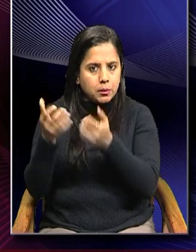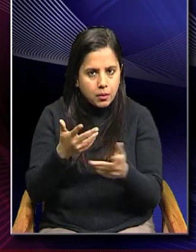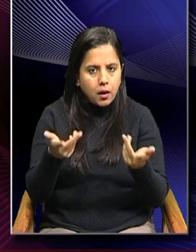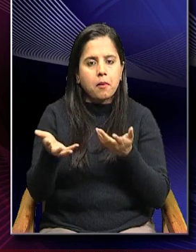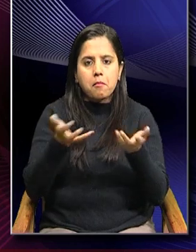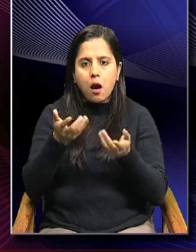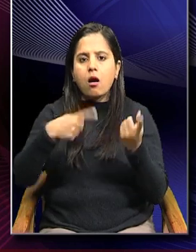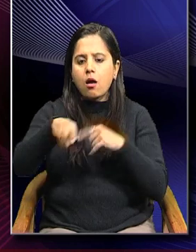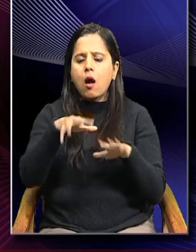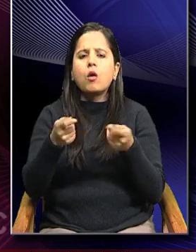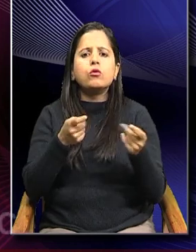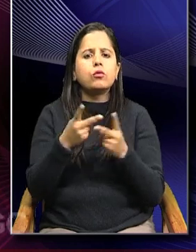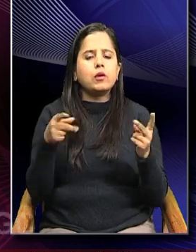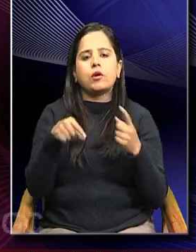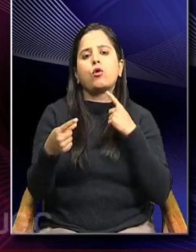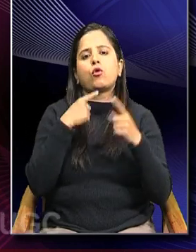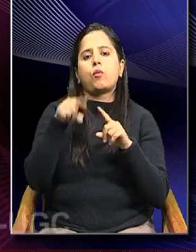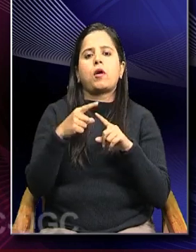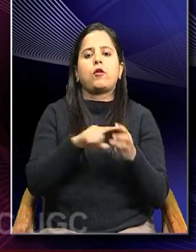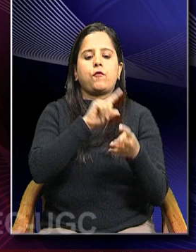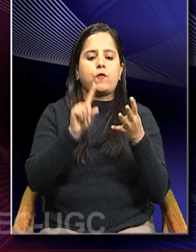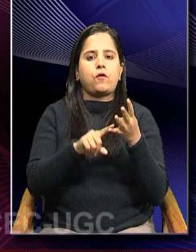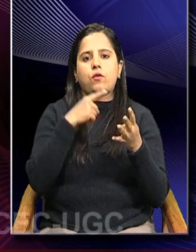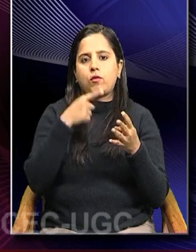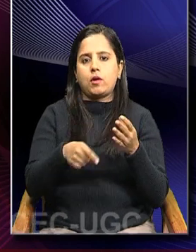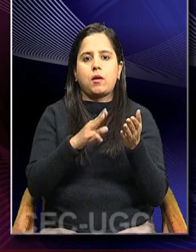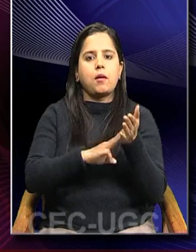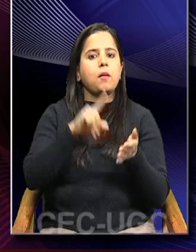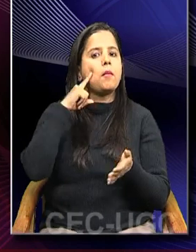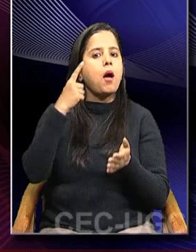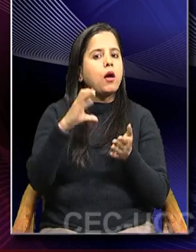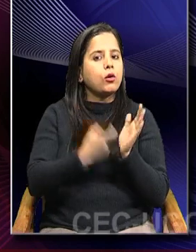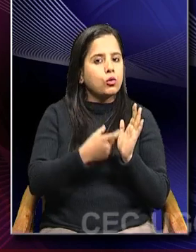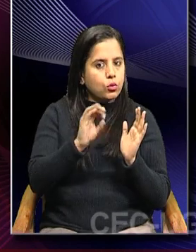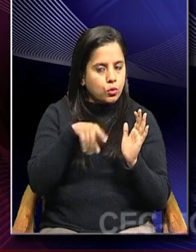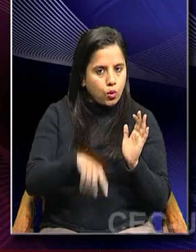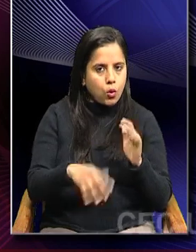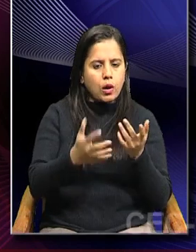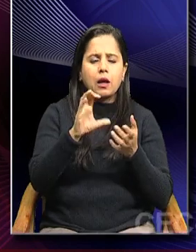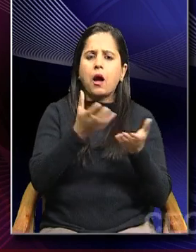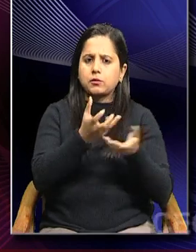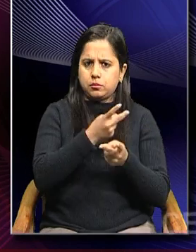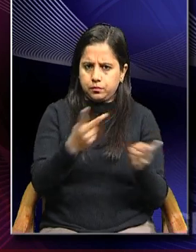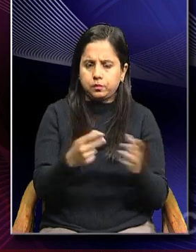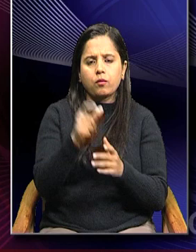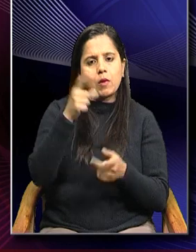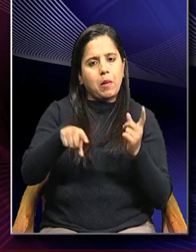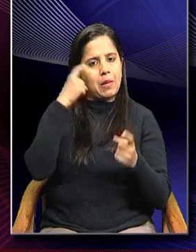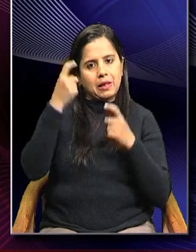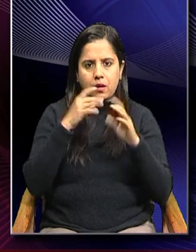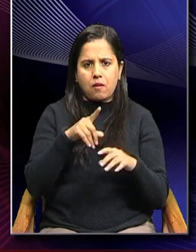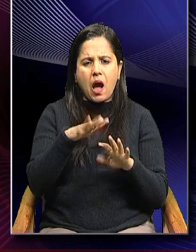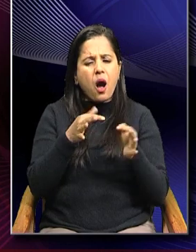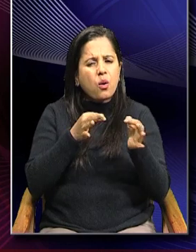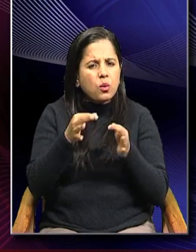marketing intermediaries. Now we will talk about the fourth component of micro environment, that is customers. Now people think that how to